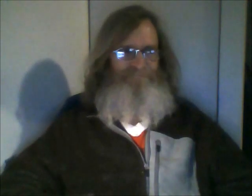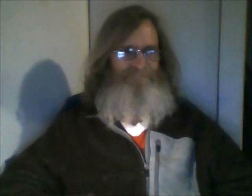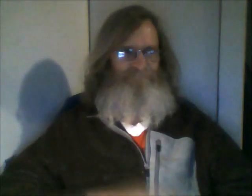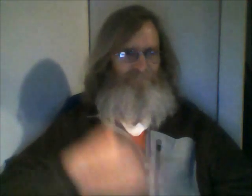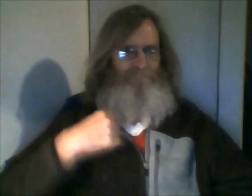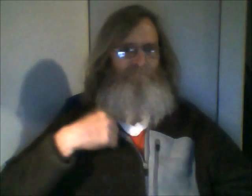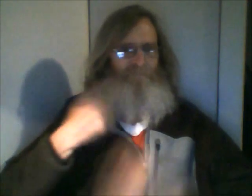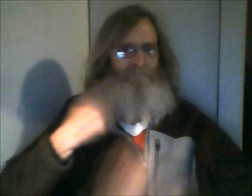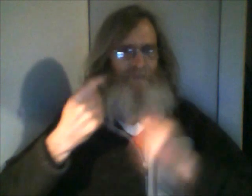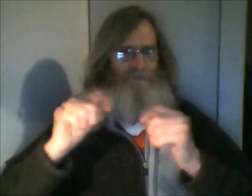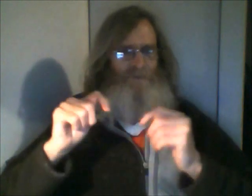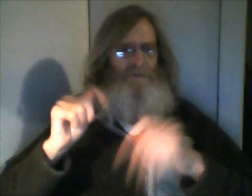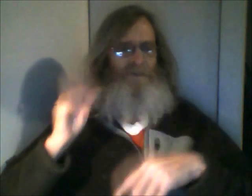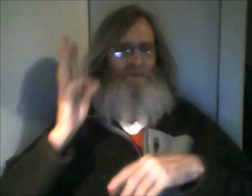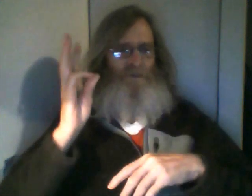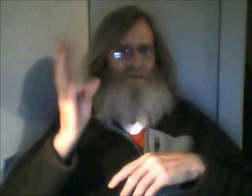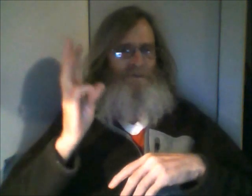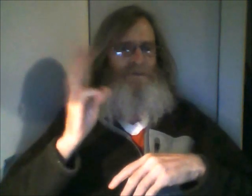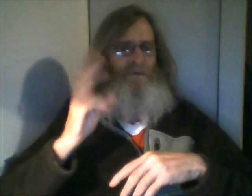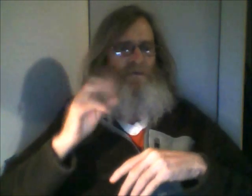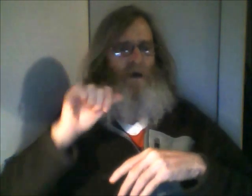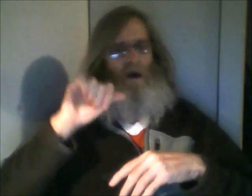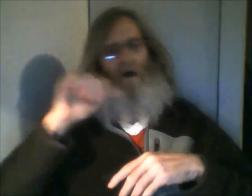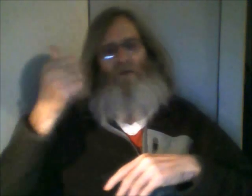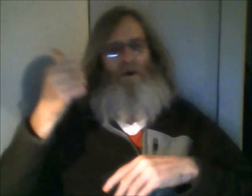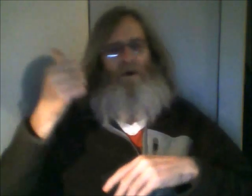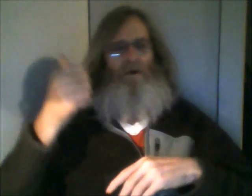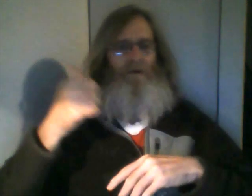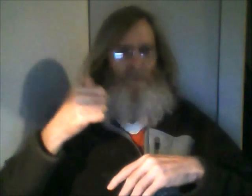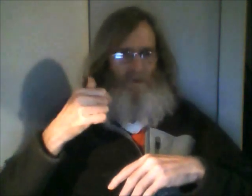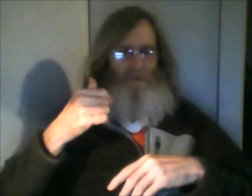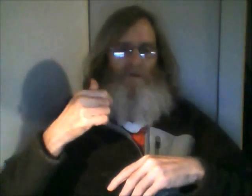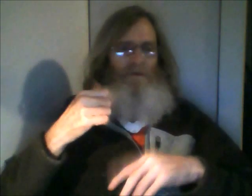First, he cuts lengths of steel bar with his shearing machine.